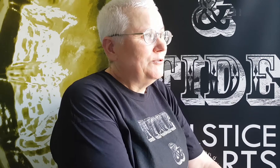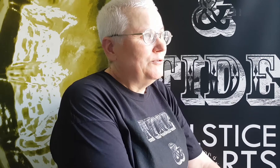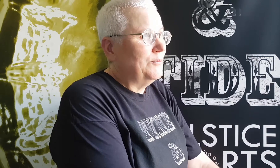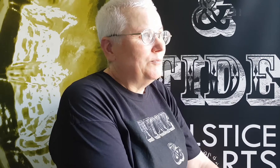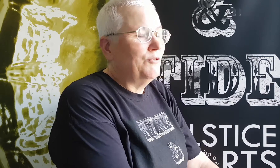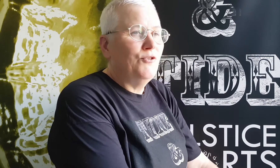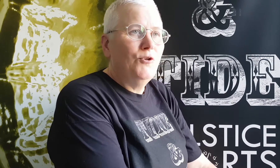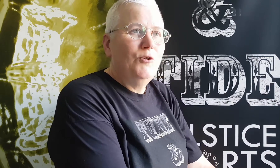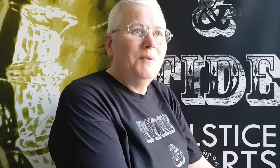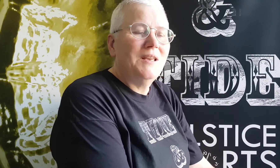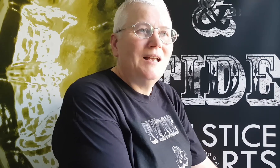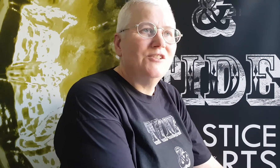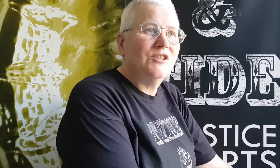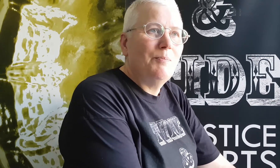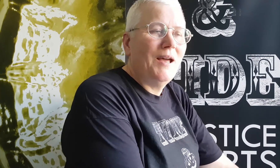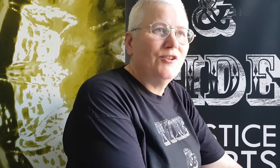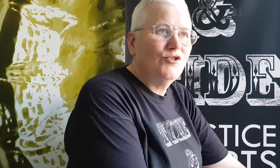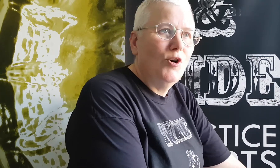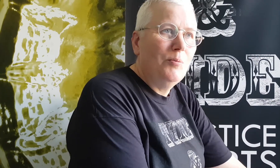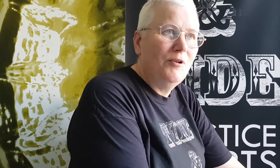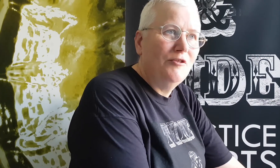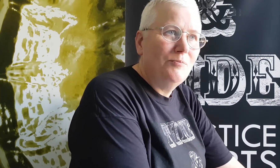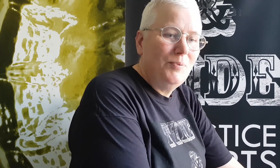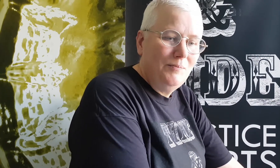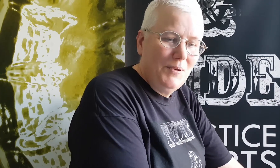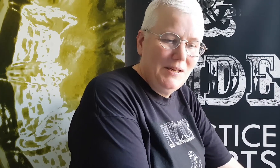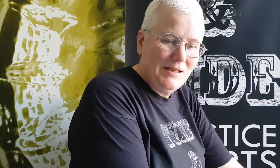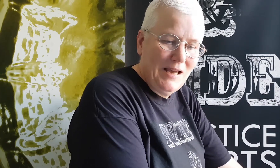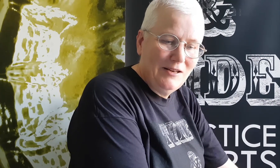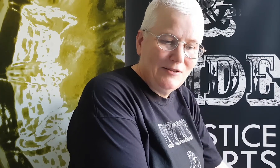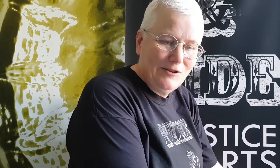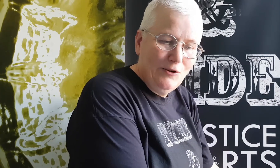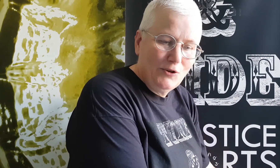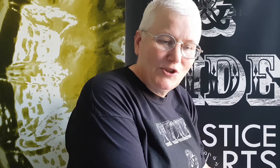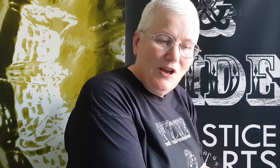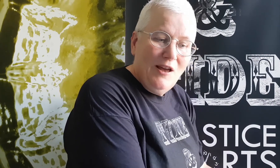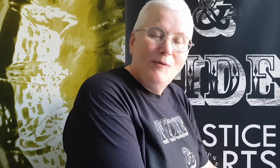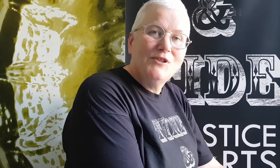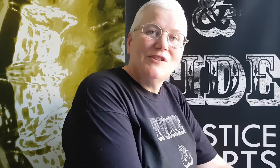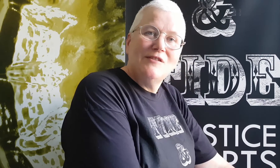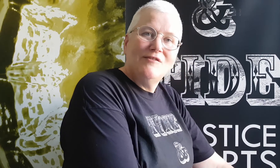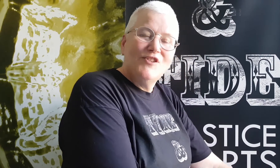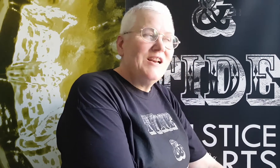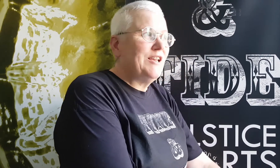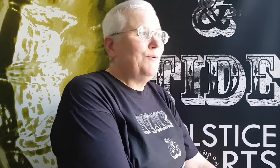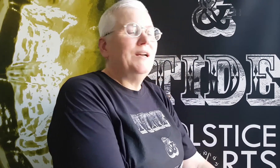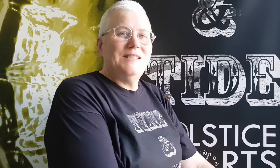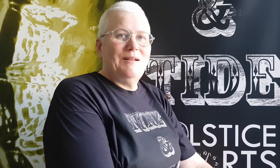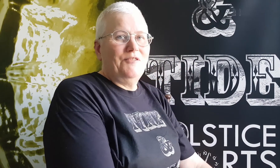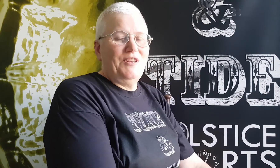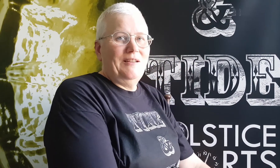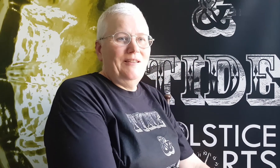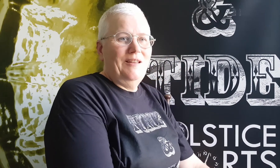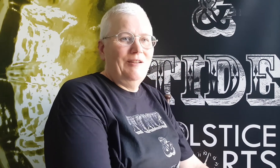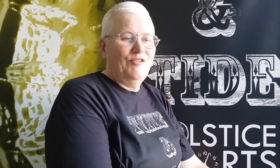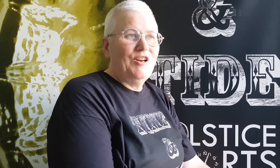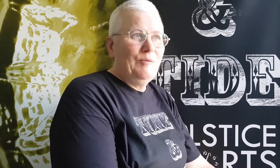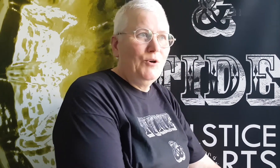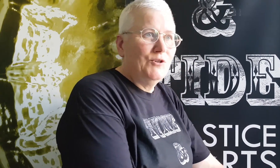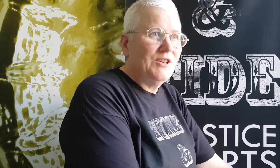to perform against the backdrop of Peterhead docks was really quite something. It really was.